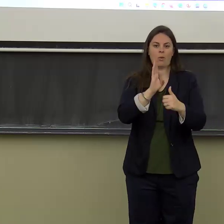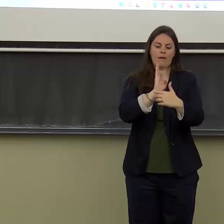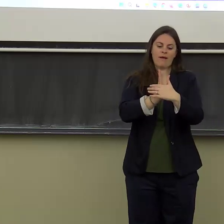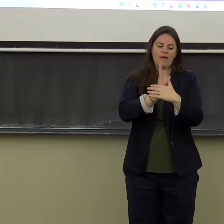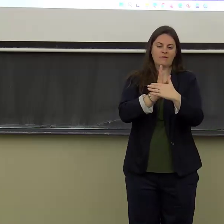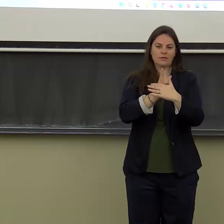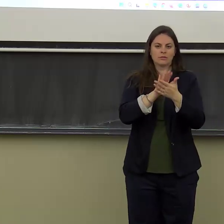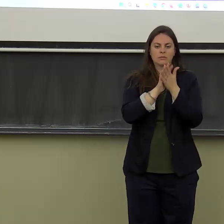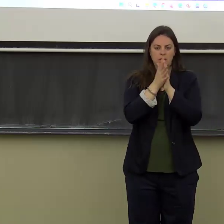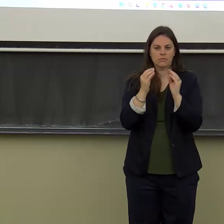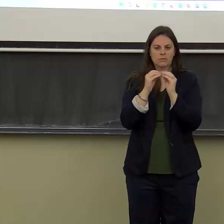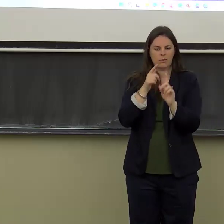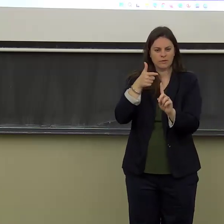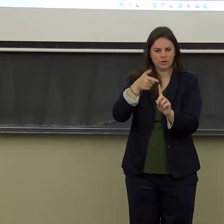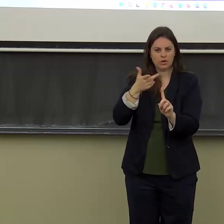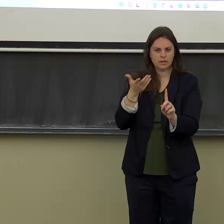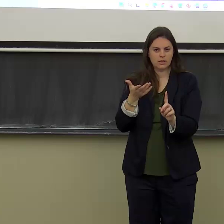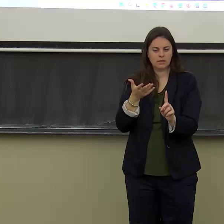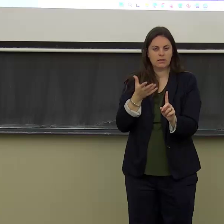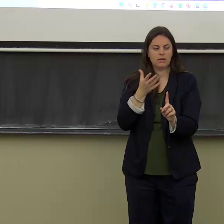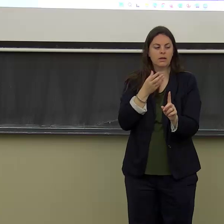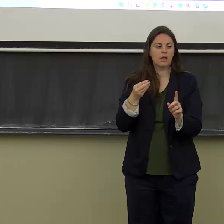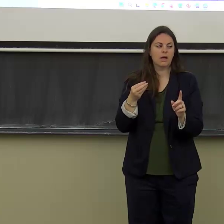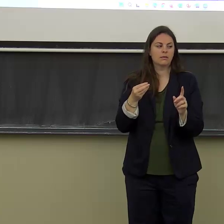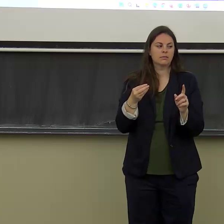targeted, and therefore potentially another